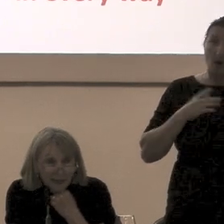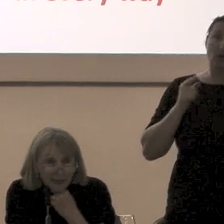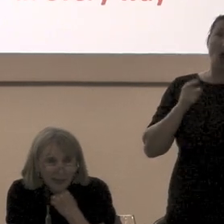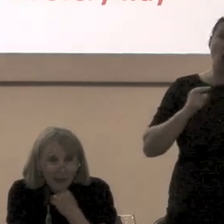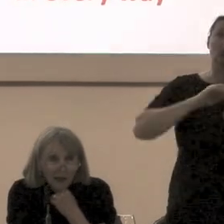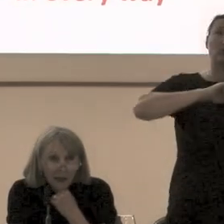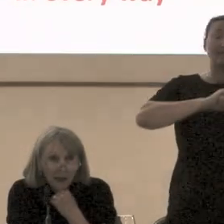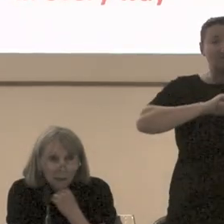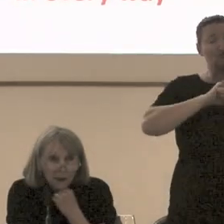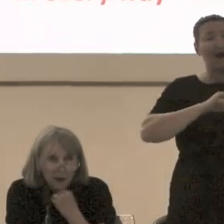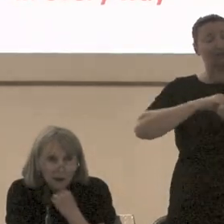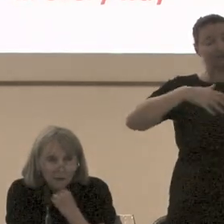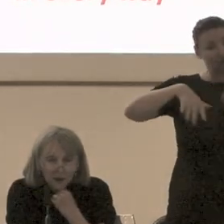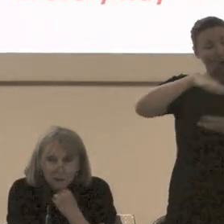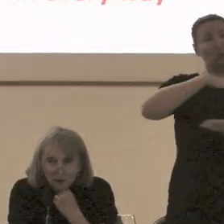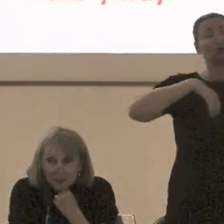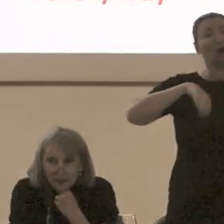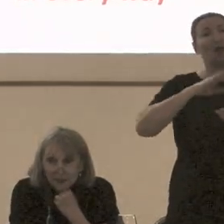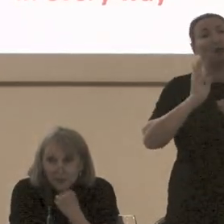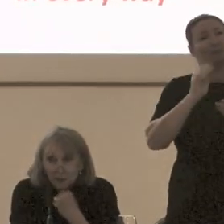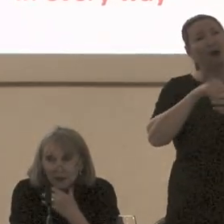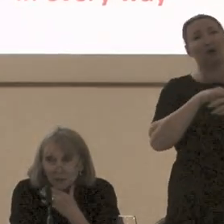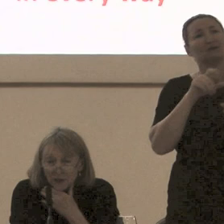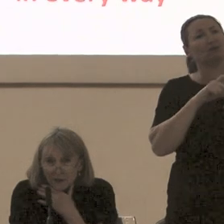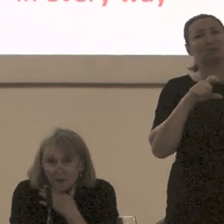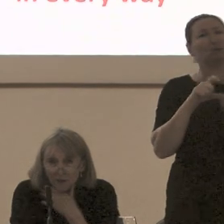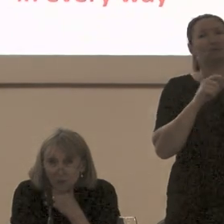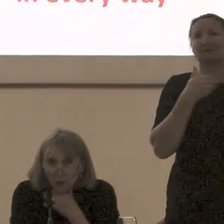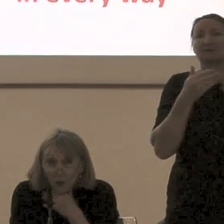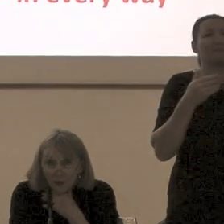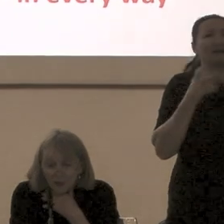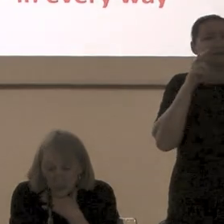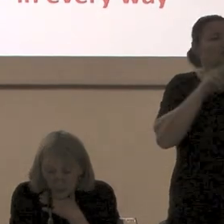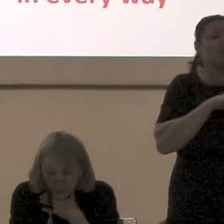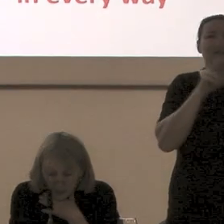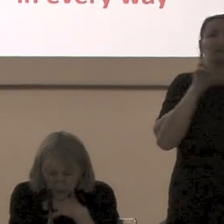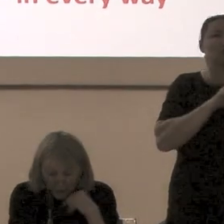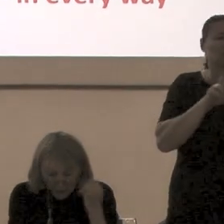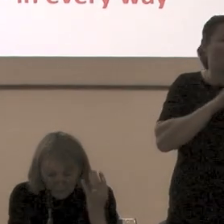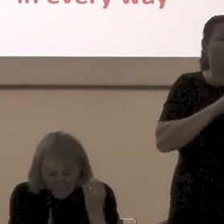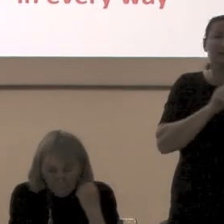have friends and be part of her community and to be able to live in the real world.